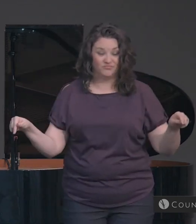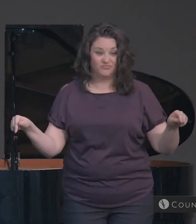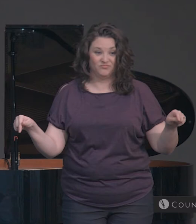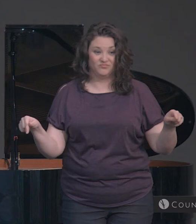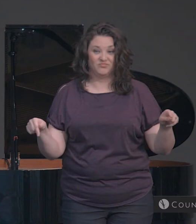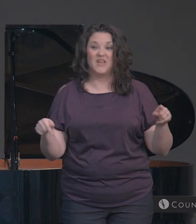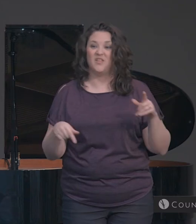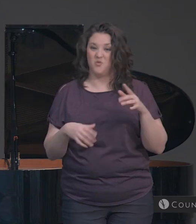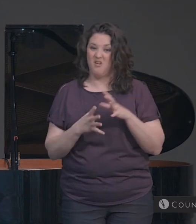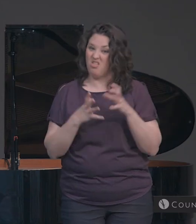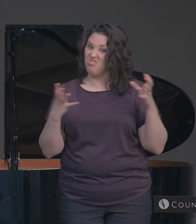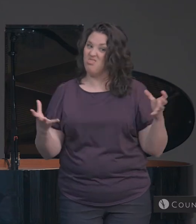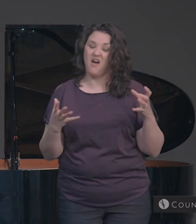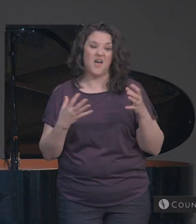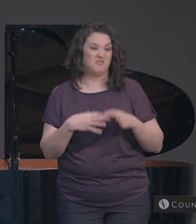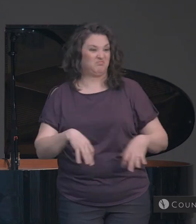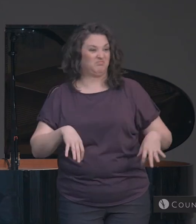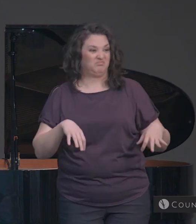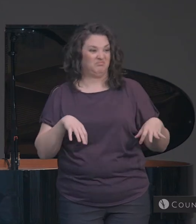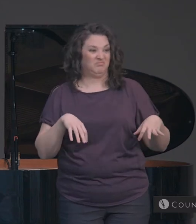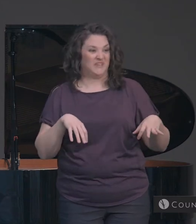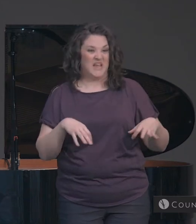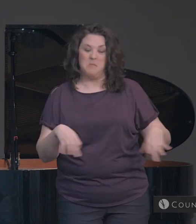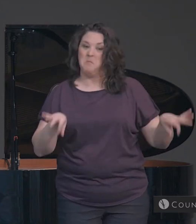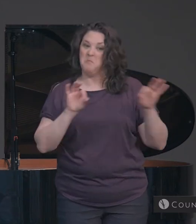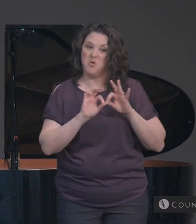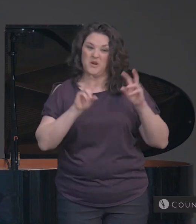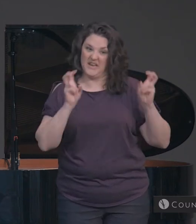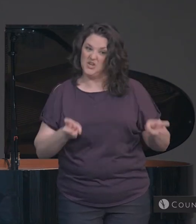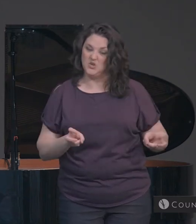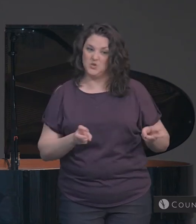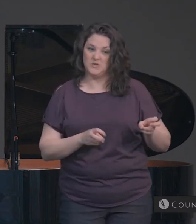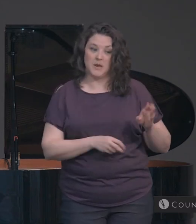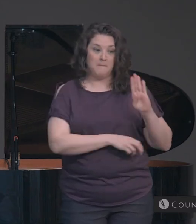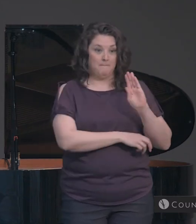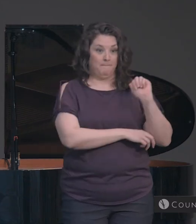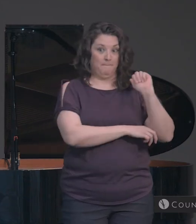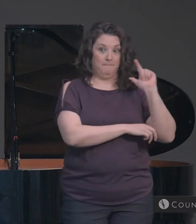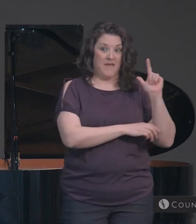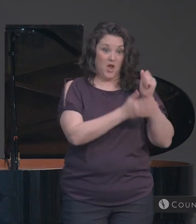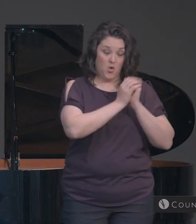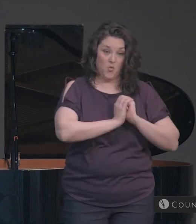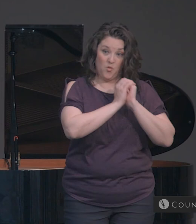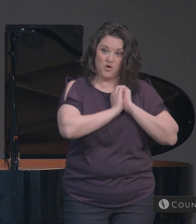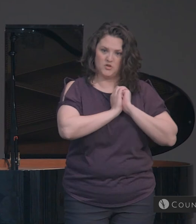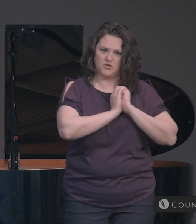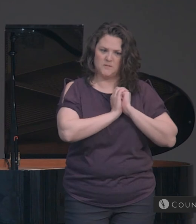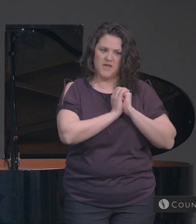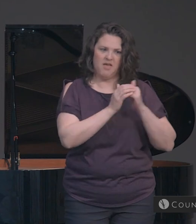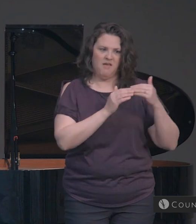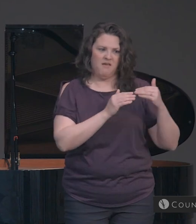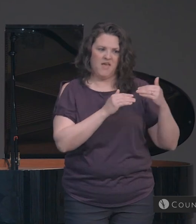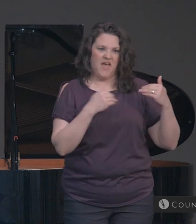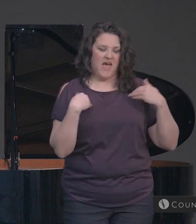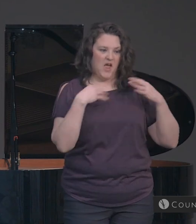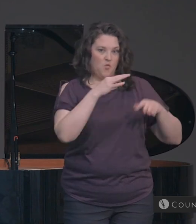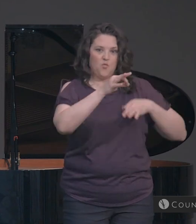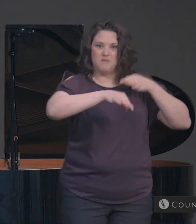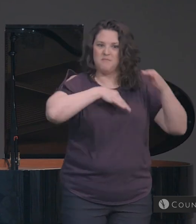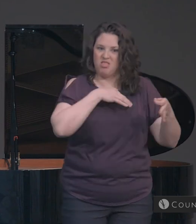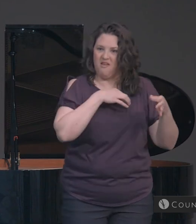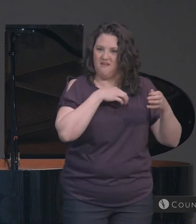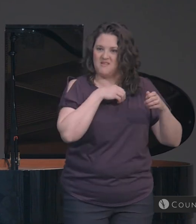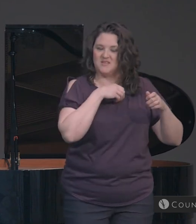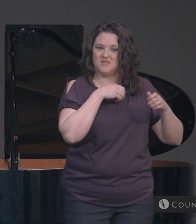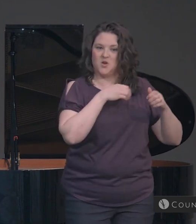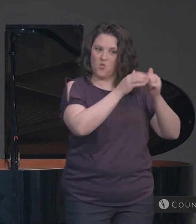were significant issues spiritually. Baal worship had been replaced or been mixed with the worship of